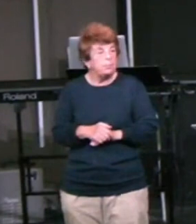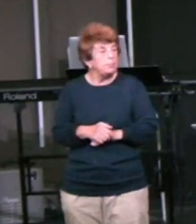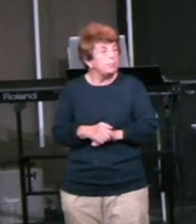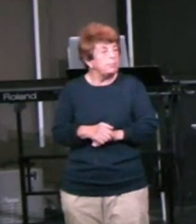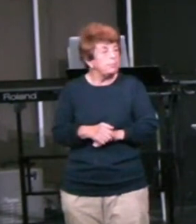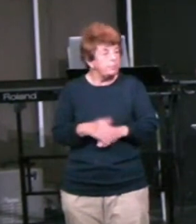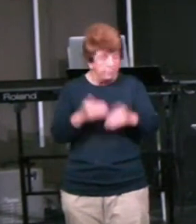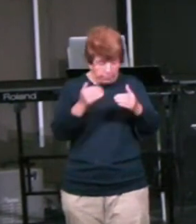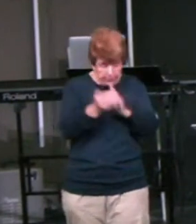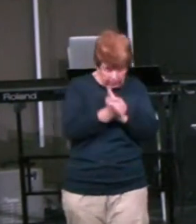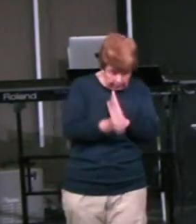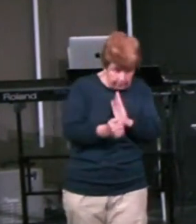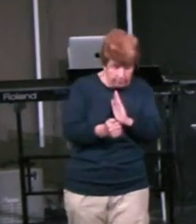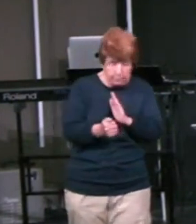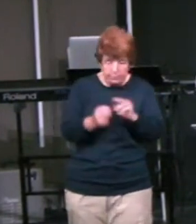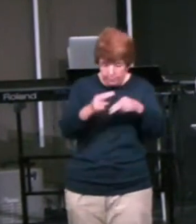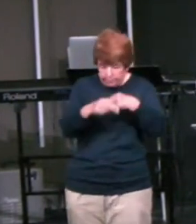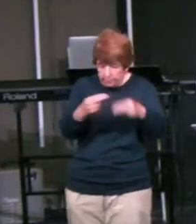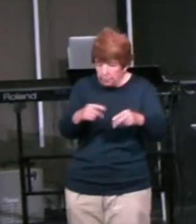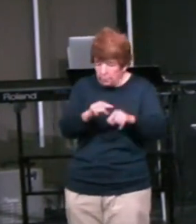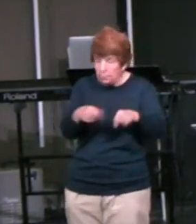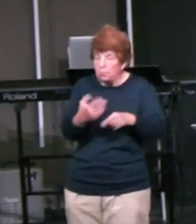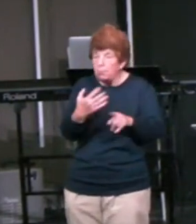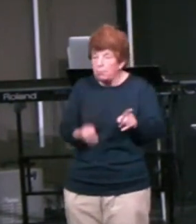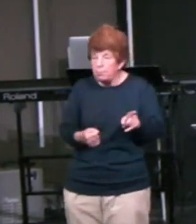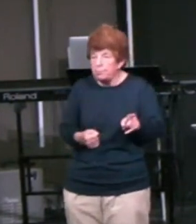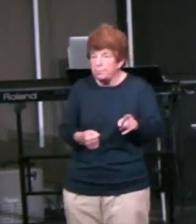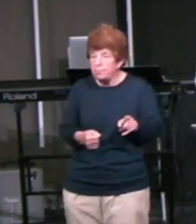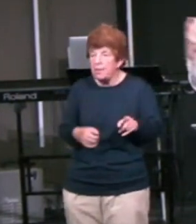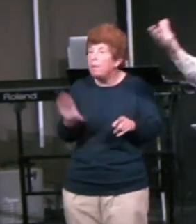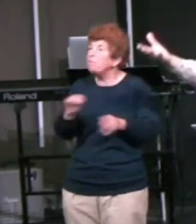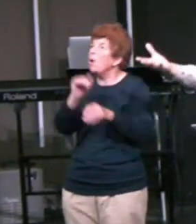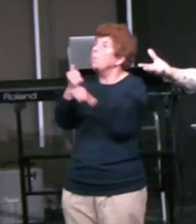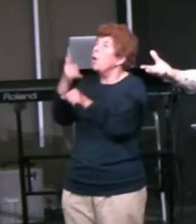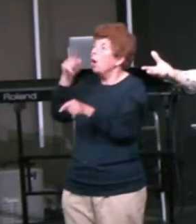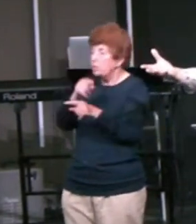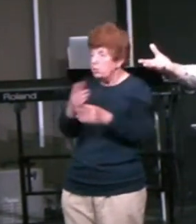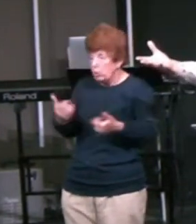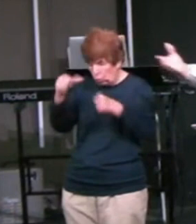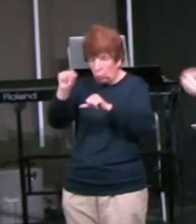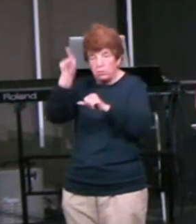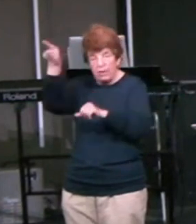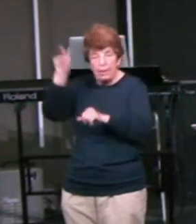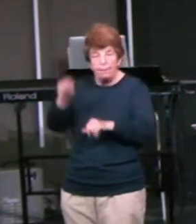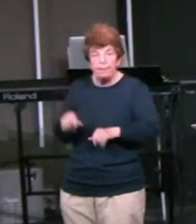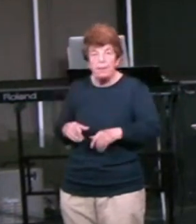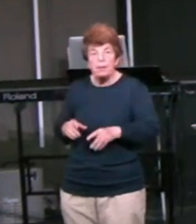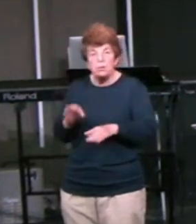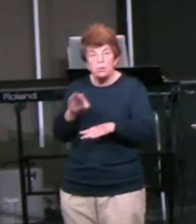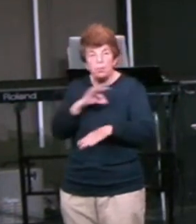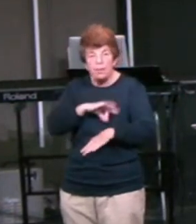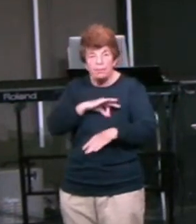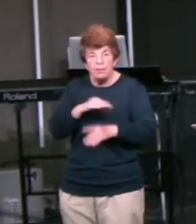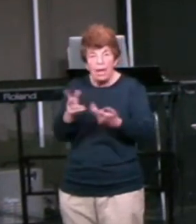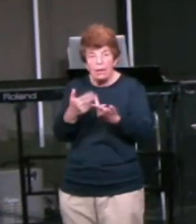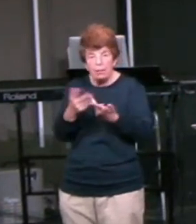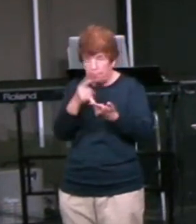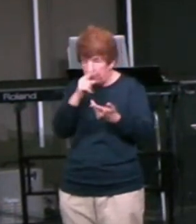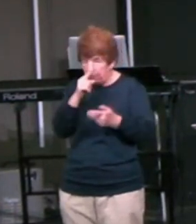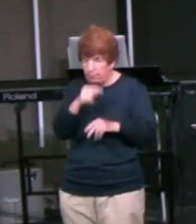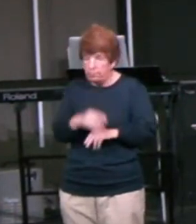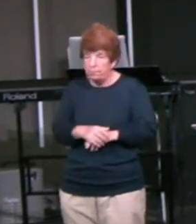The talents and the gifts that we have are from God to use for Him to benefit others.